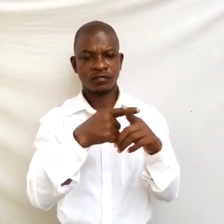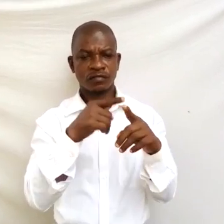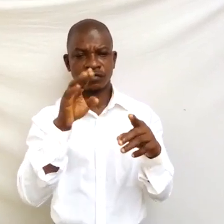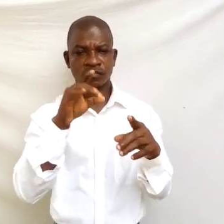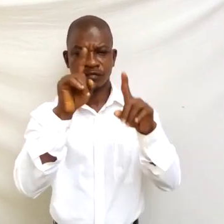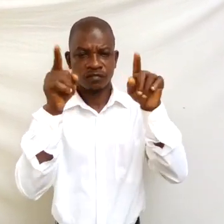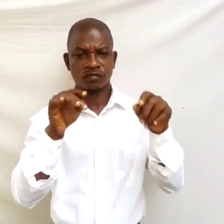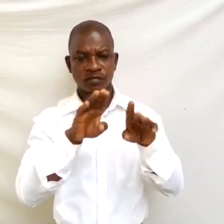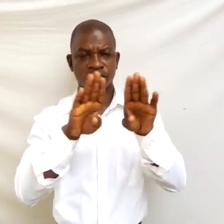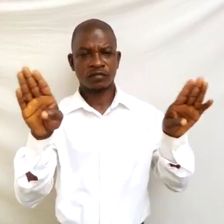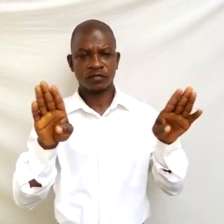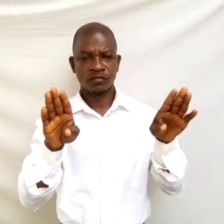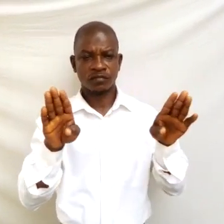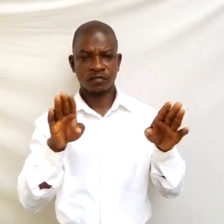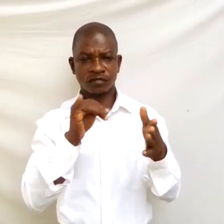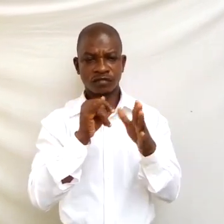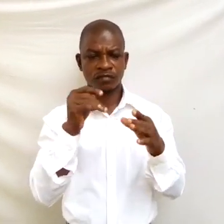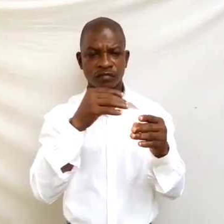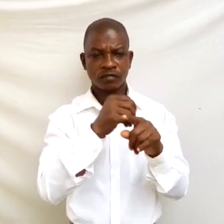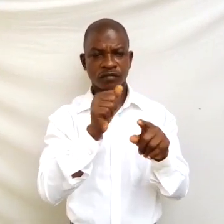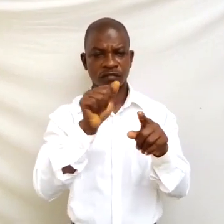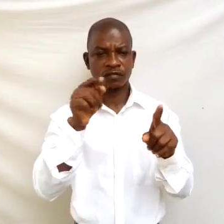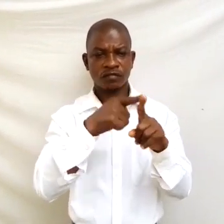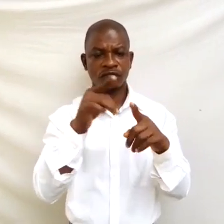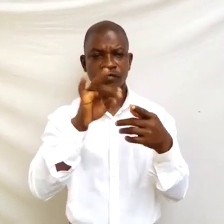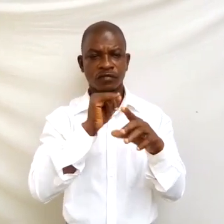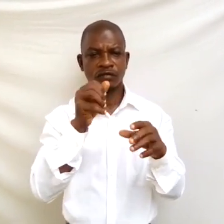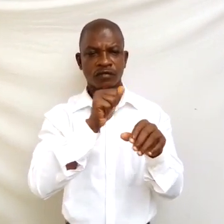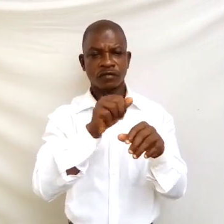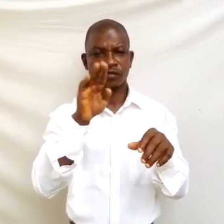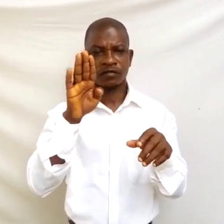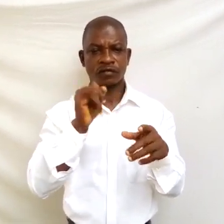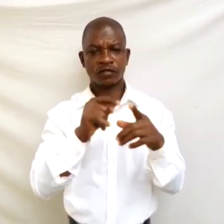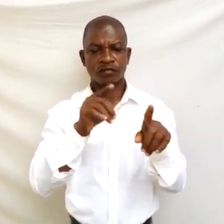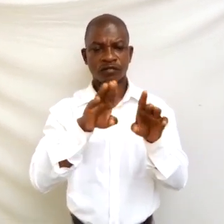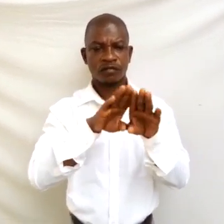bracket open A plus B plus AB bracket closed